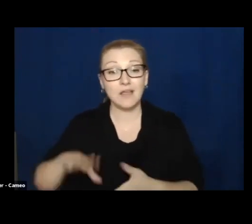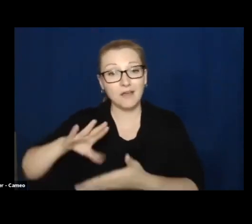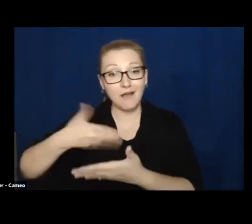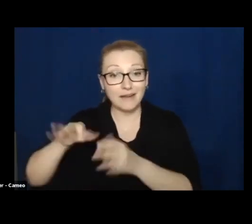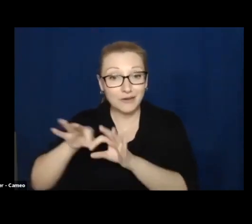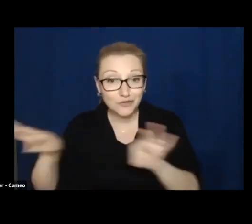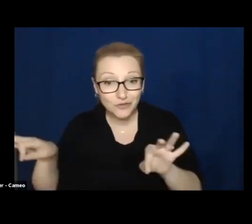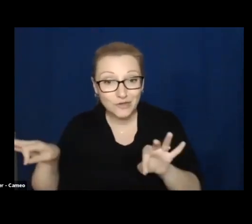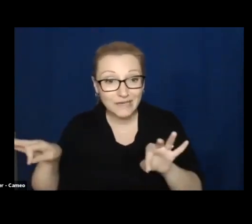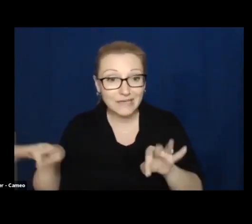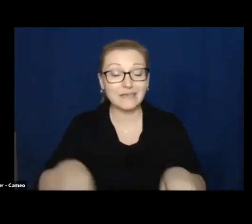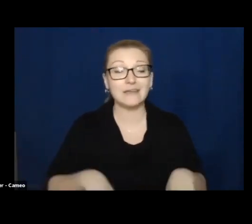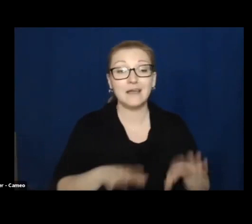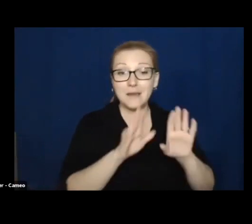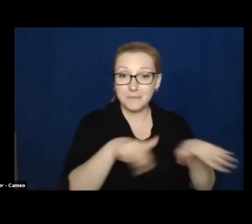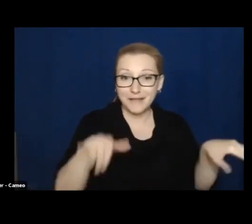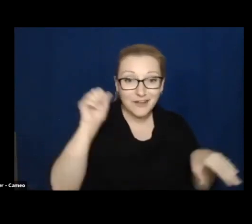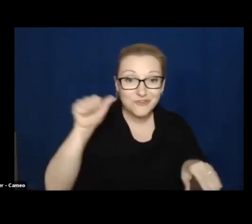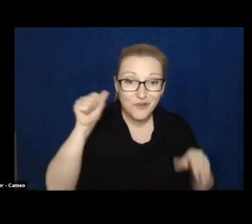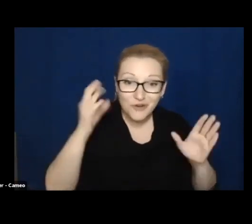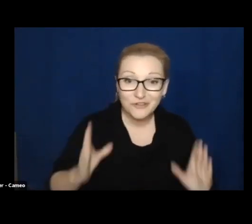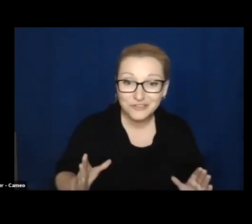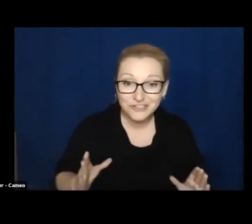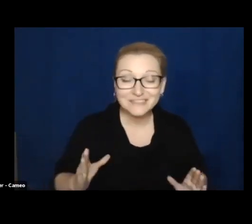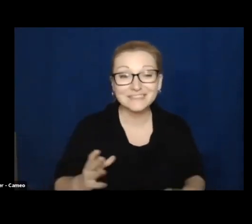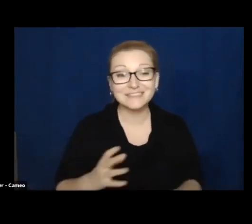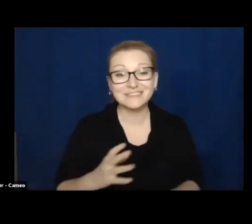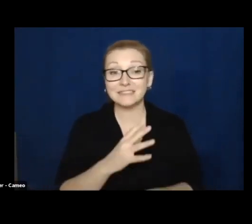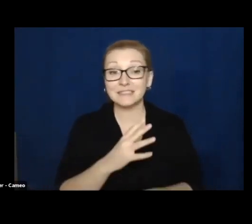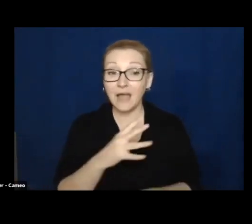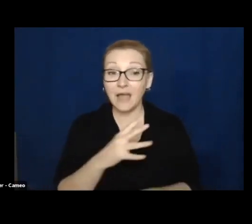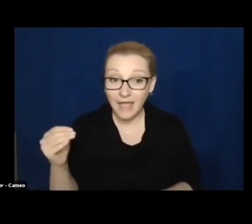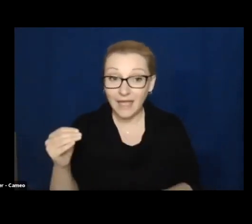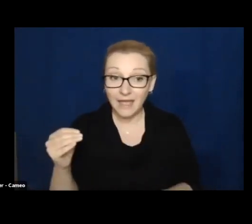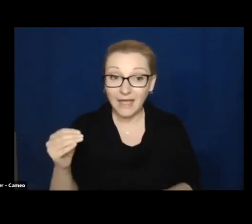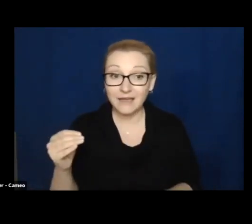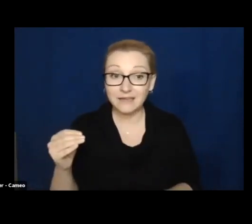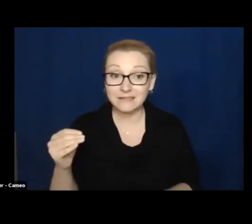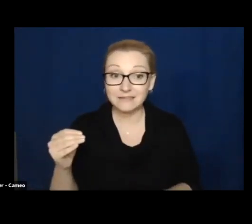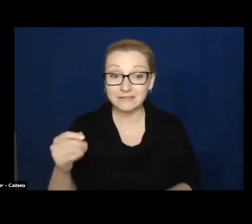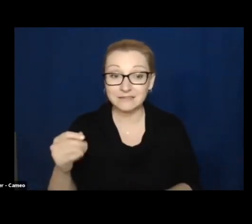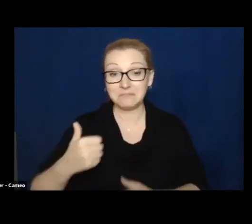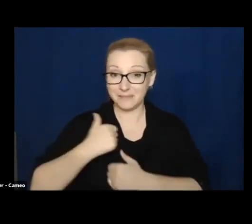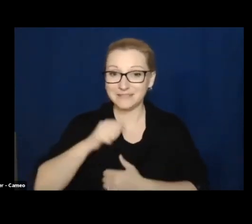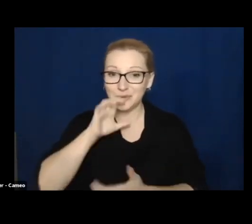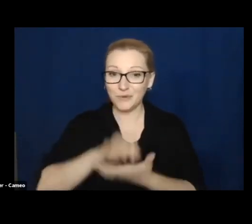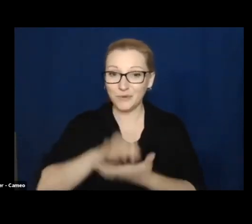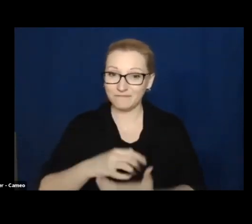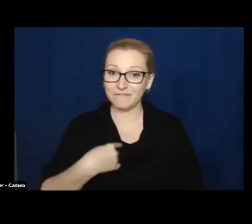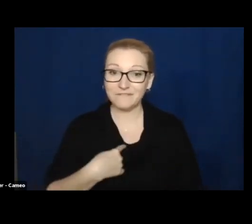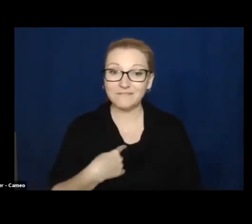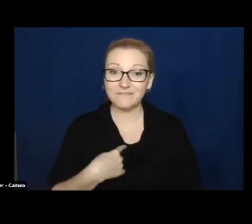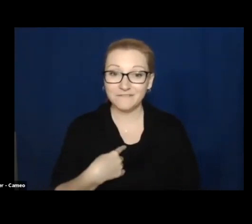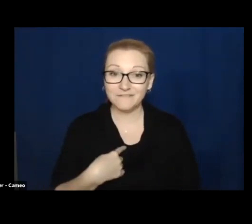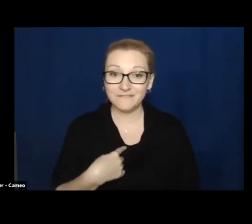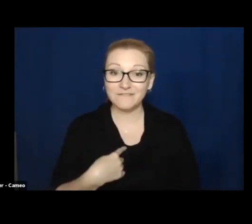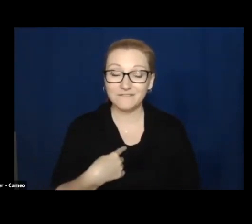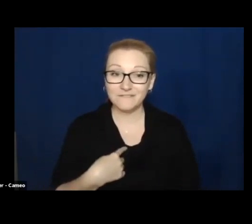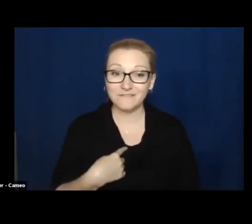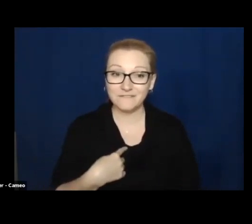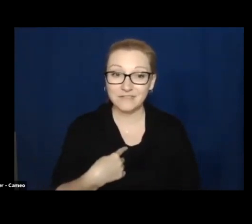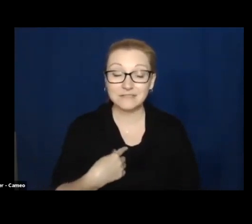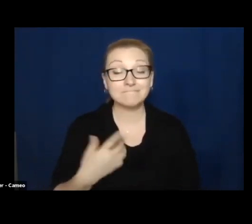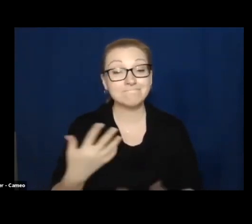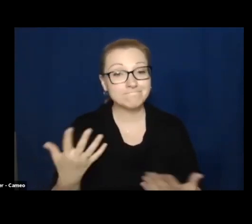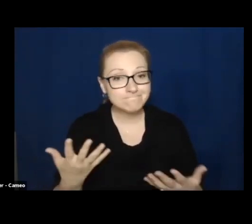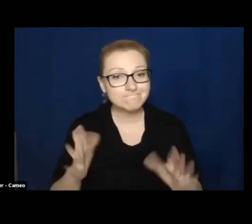degree. I'm a pediatric audiologist. And I also happen to be a military wife. While sometimes I